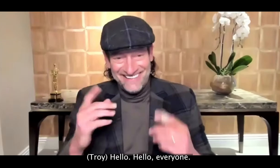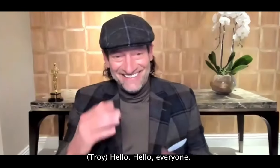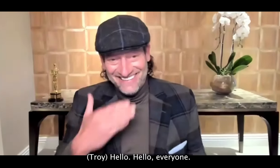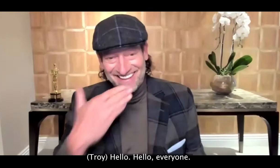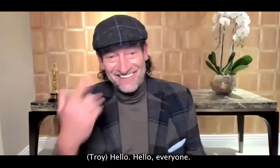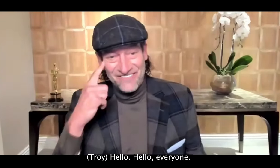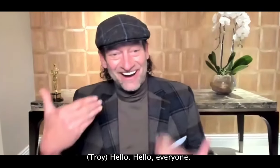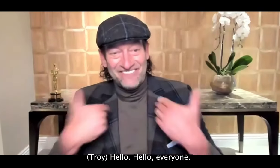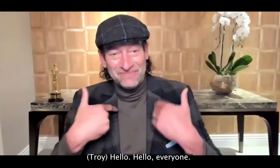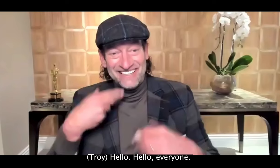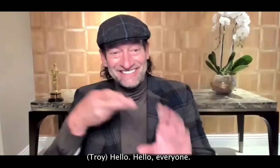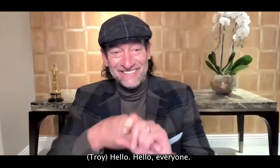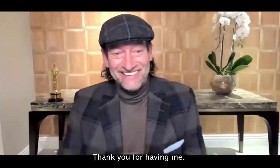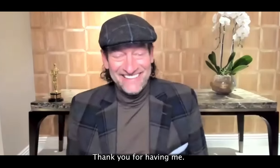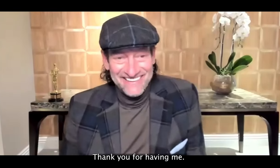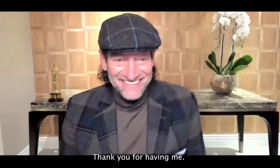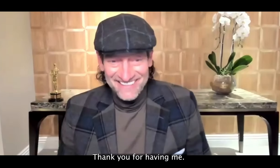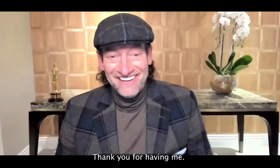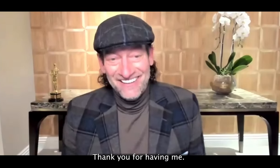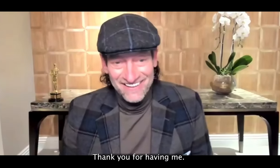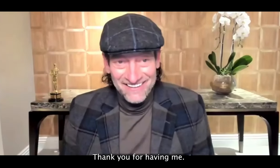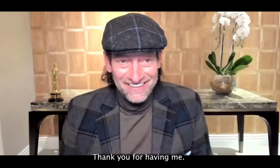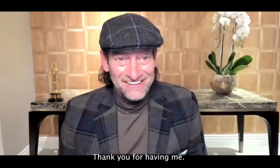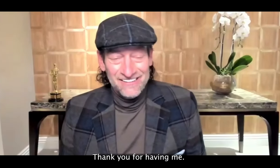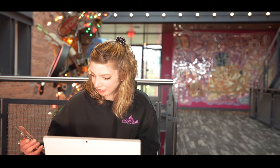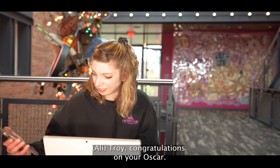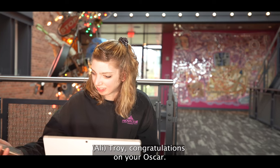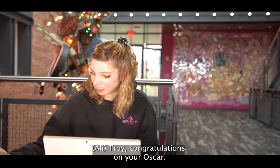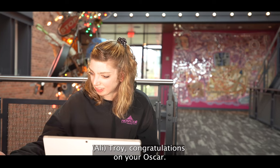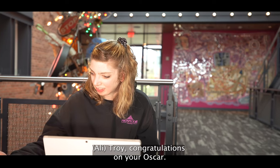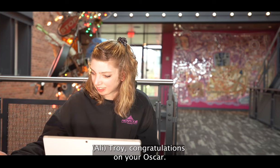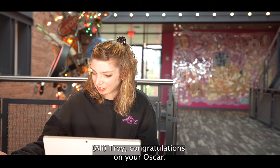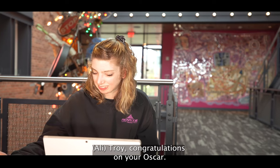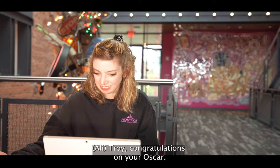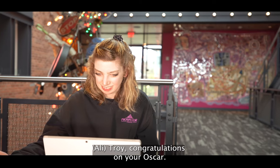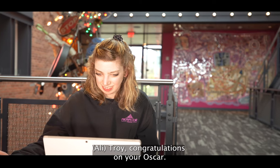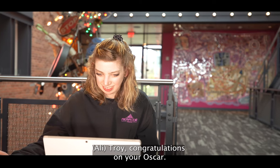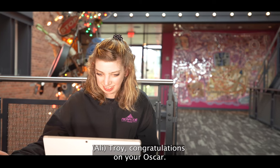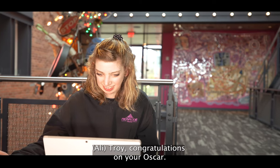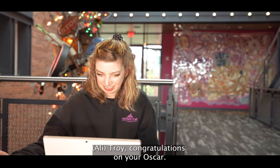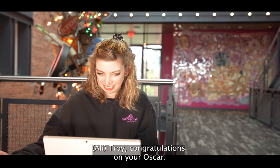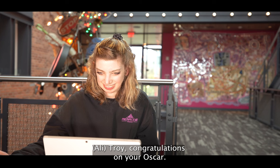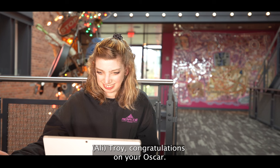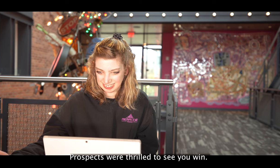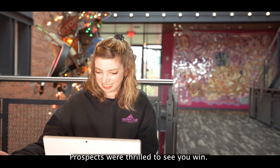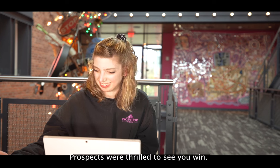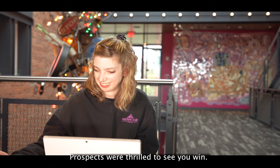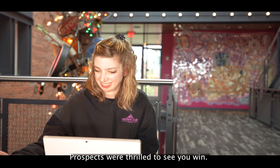Hello. Hello, everyone. Thank you for having me. Troy, congratulations on your Oscar. Prospects, we're thrilled to